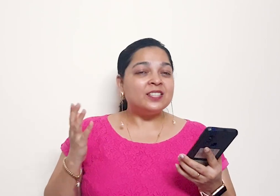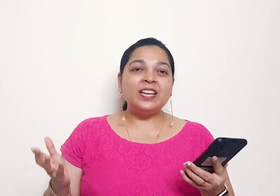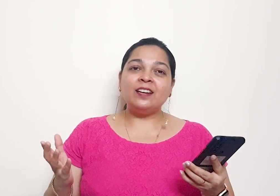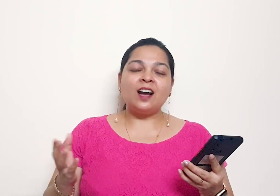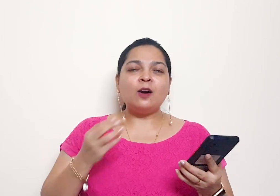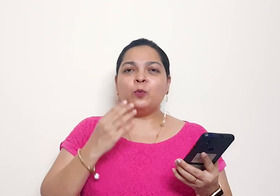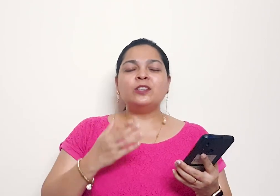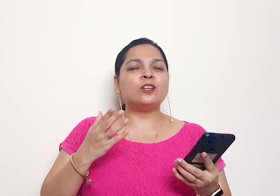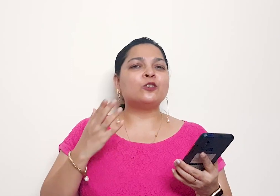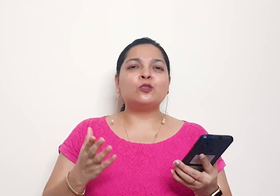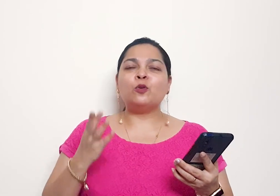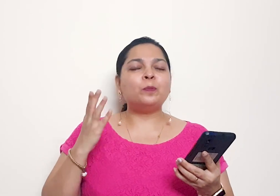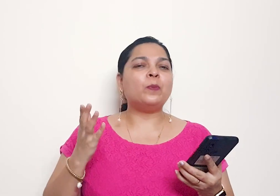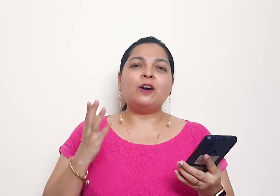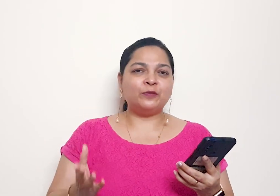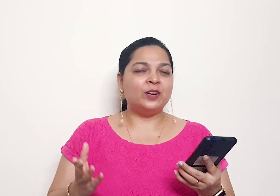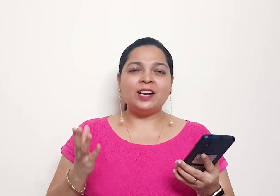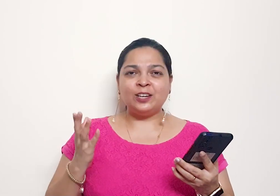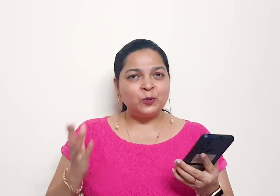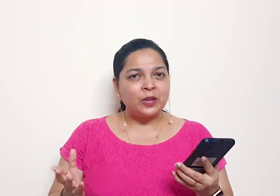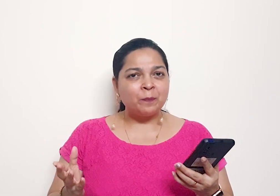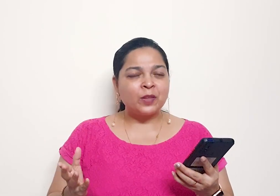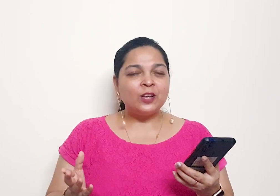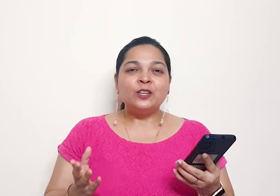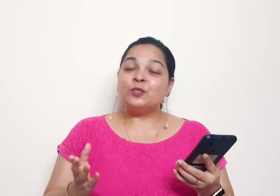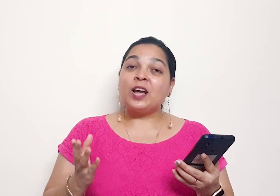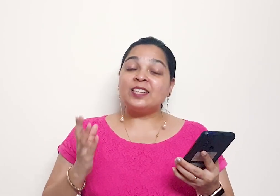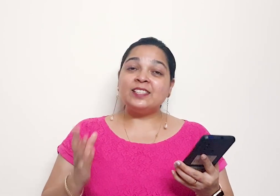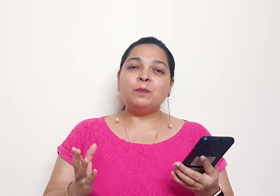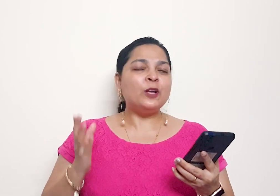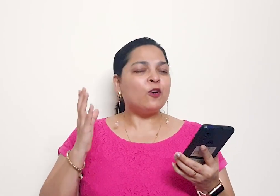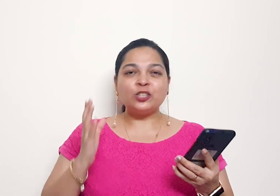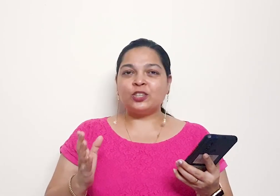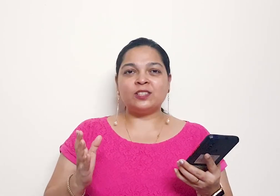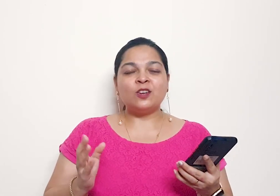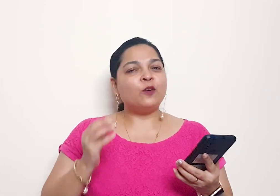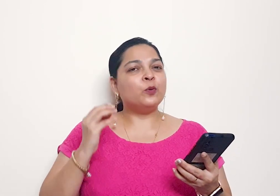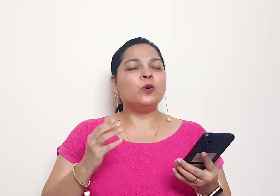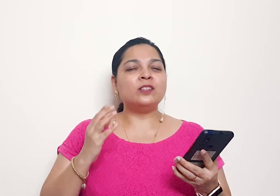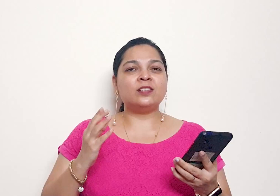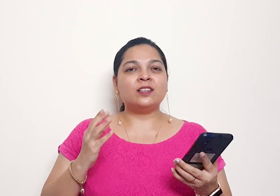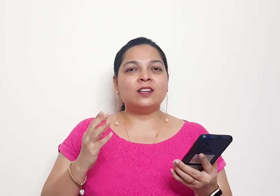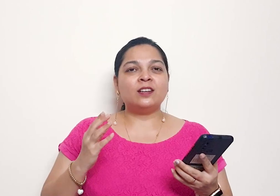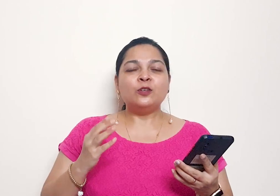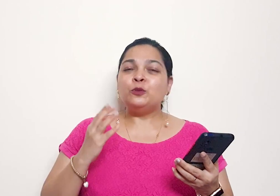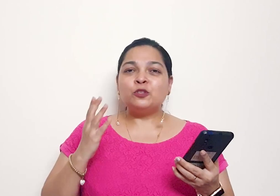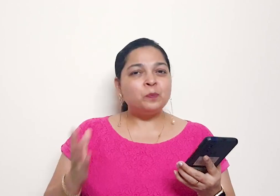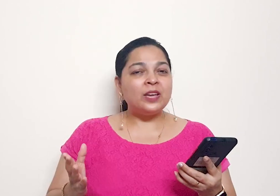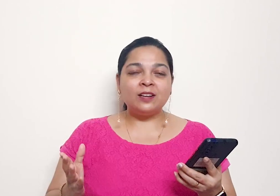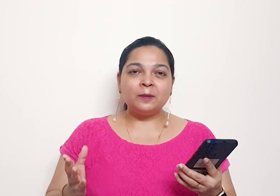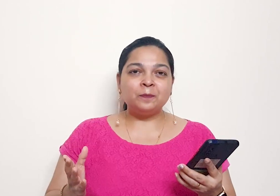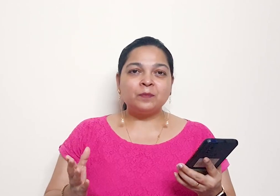As we have seen, our words are so powerful. Hallelujah. So as I said, be conscious of the words